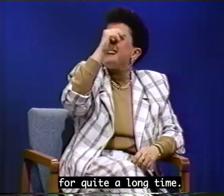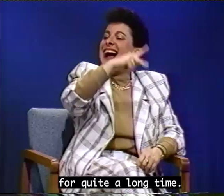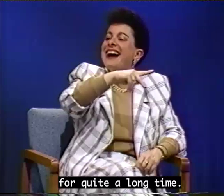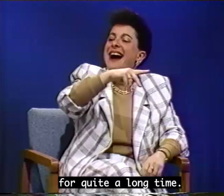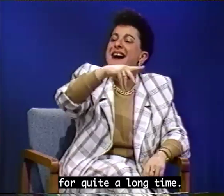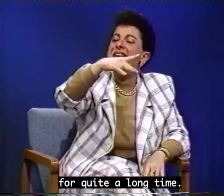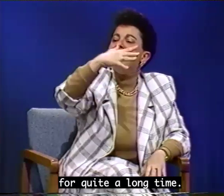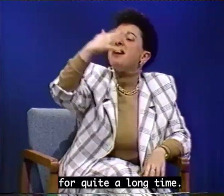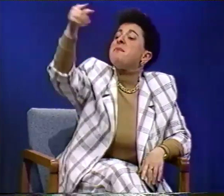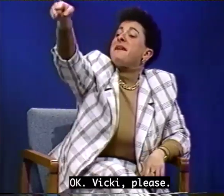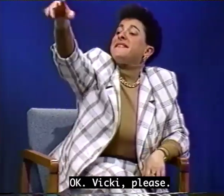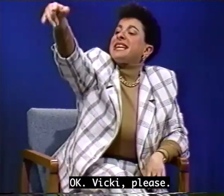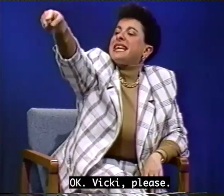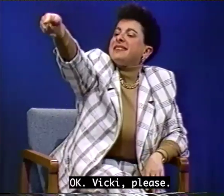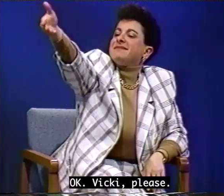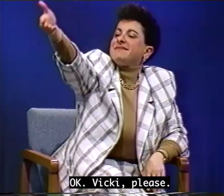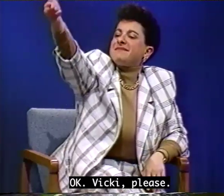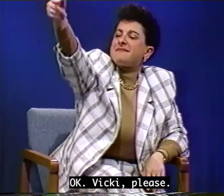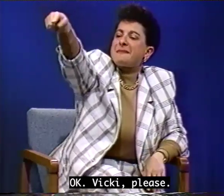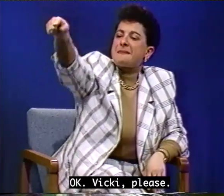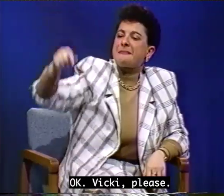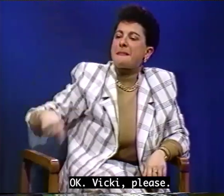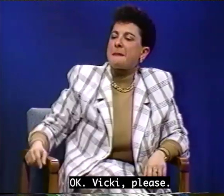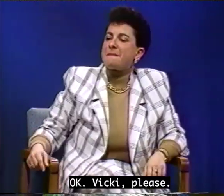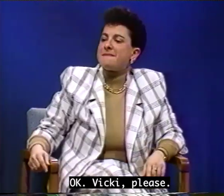time. Okay, Vicki, please.